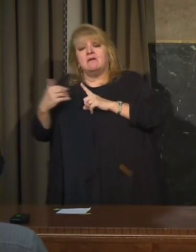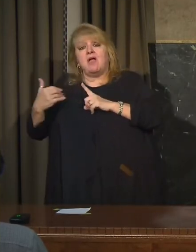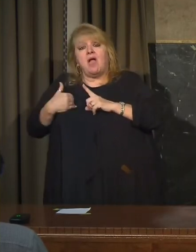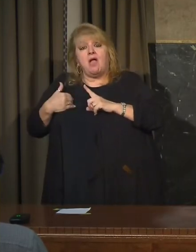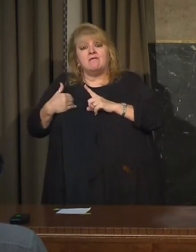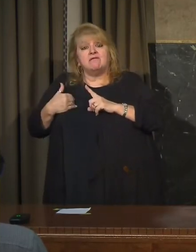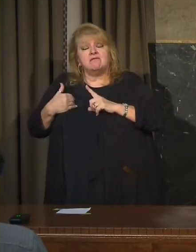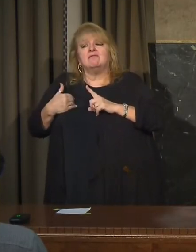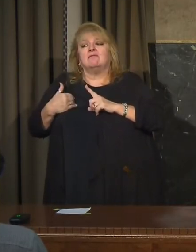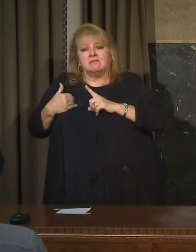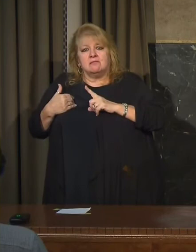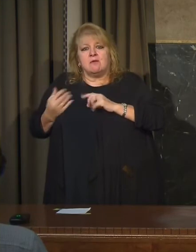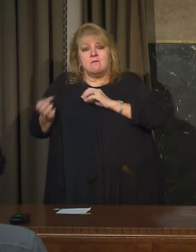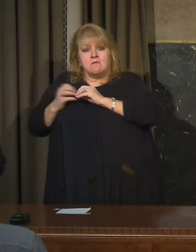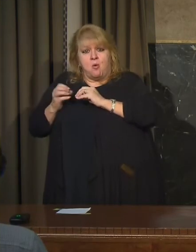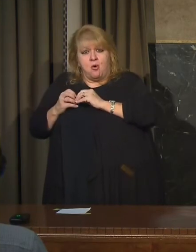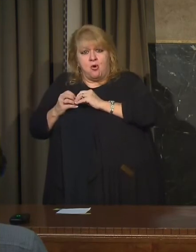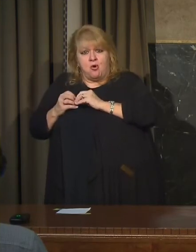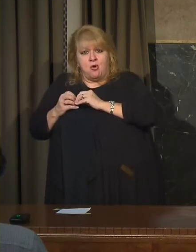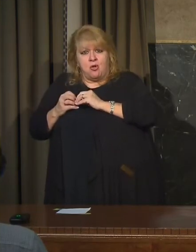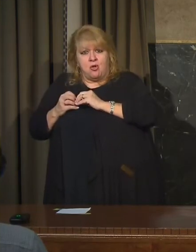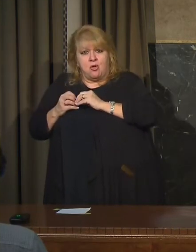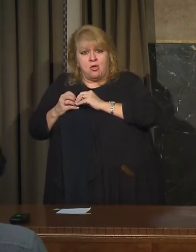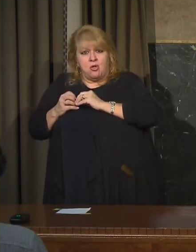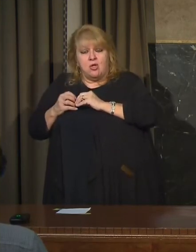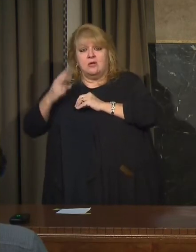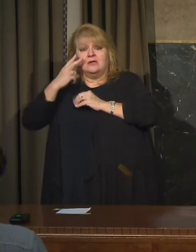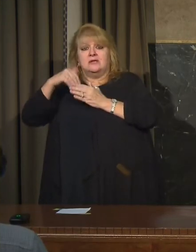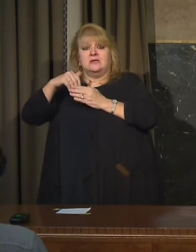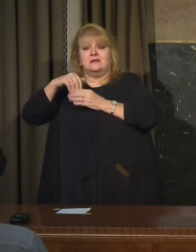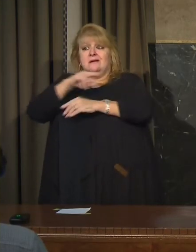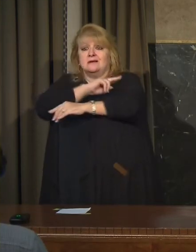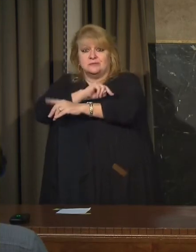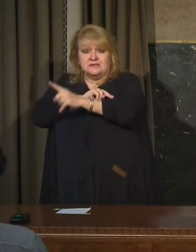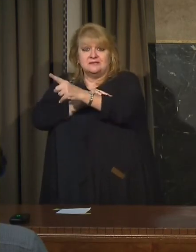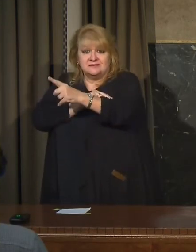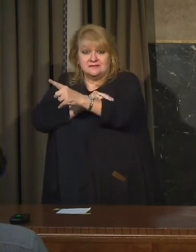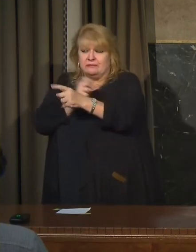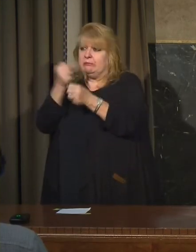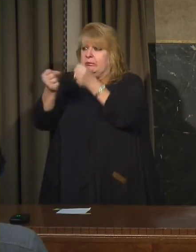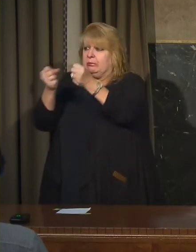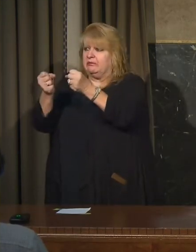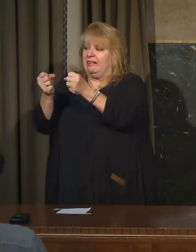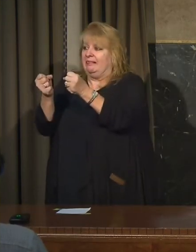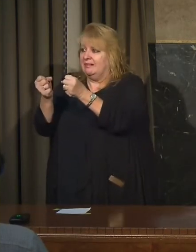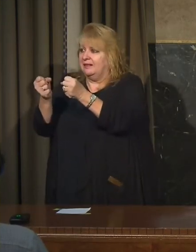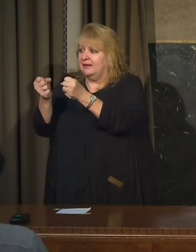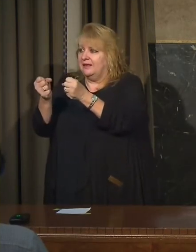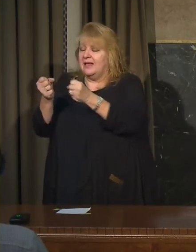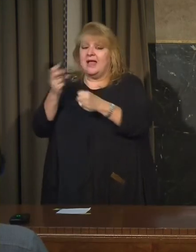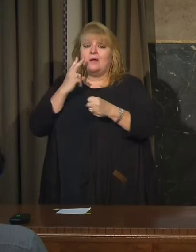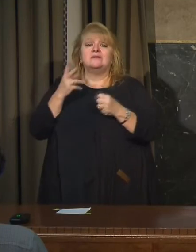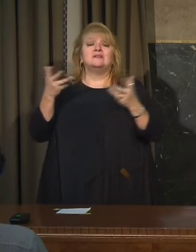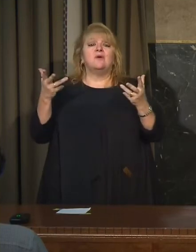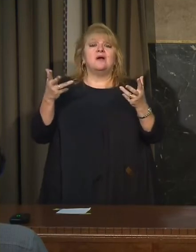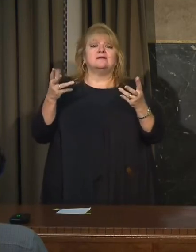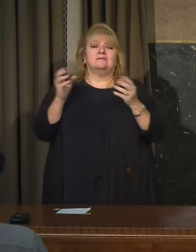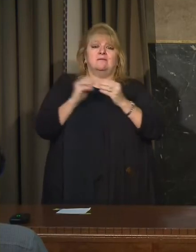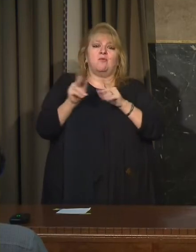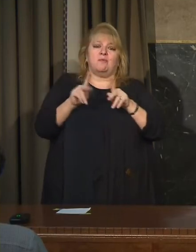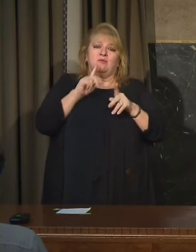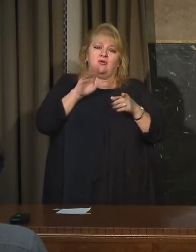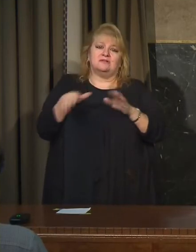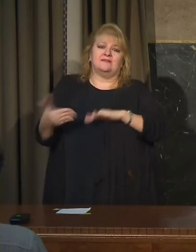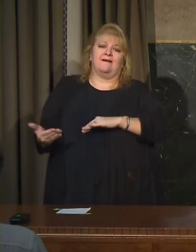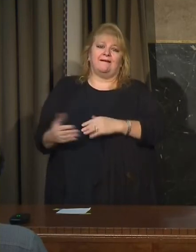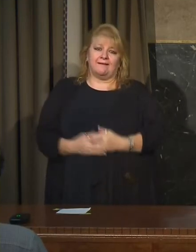the governor said, and unfortunately we see it in fatalities. And we've come to realize that deaths are really a